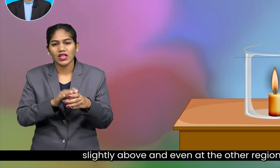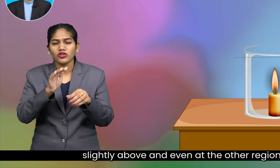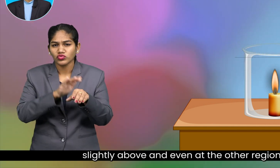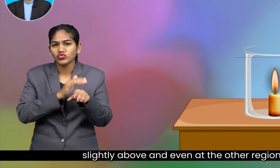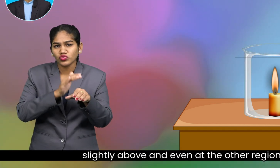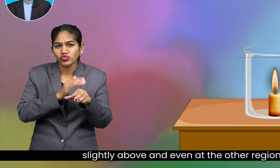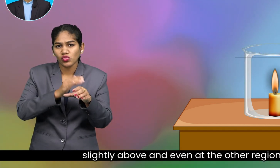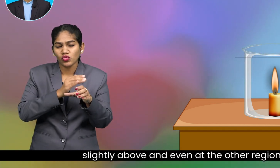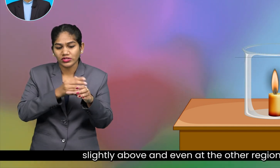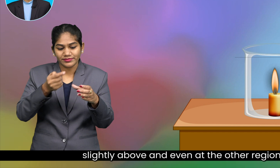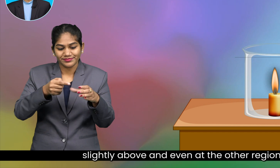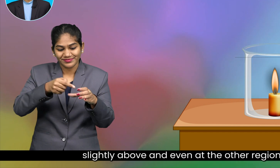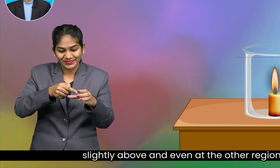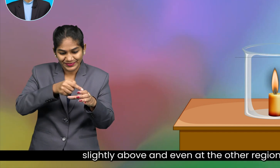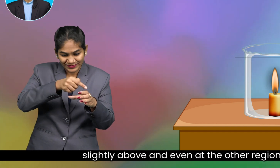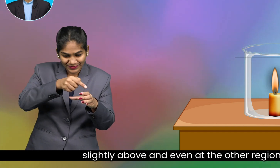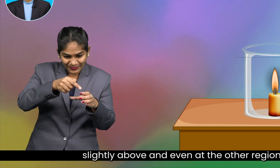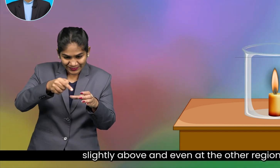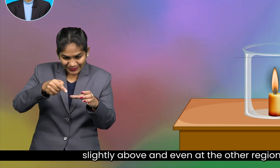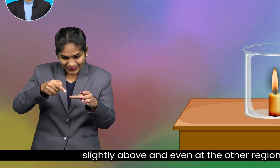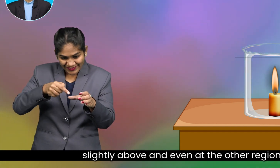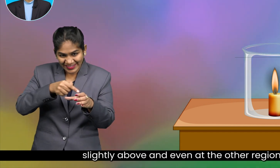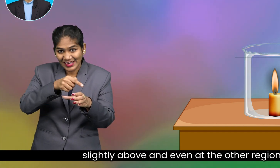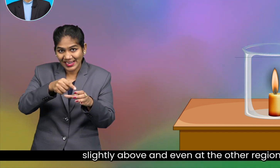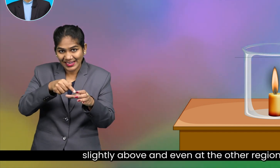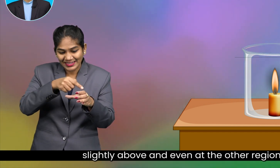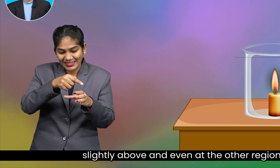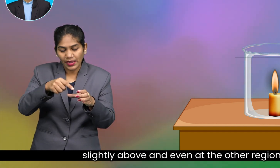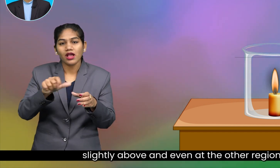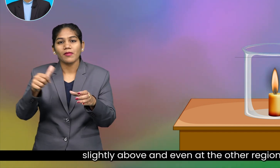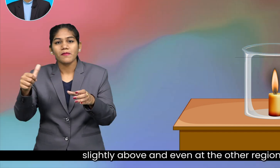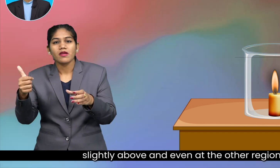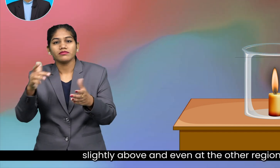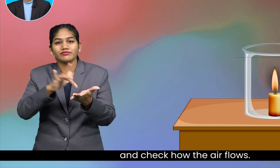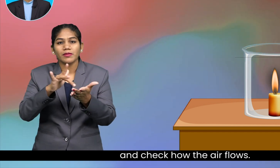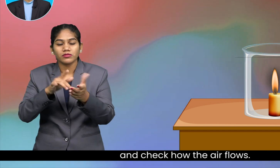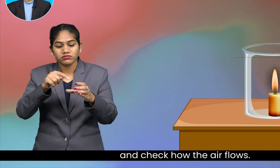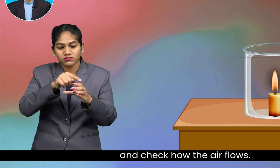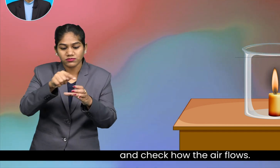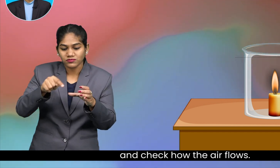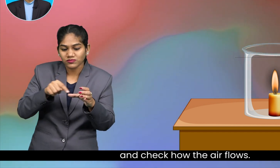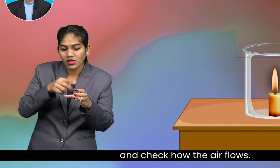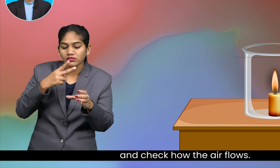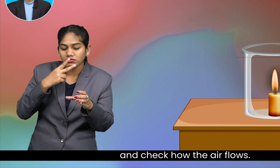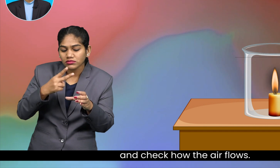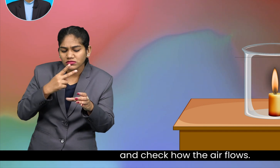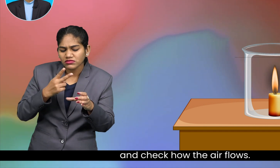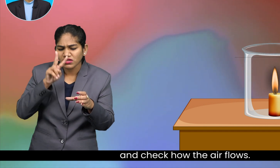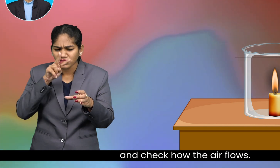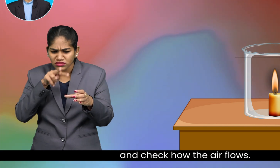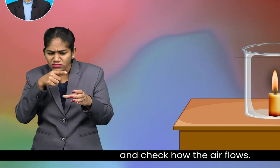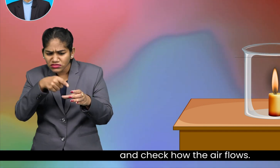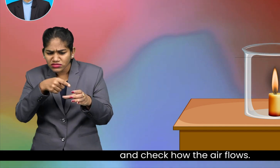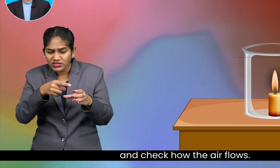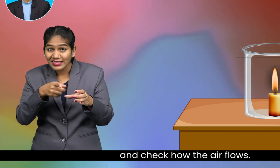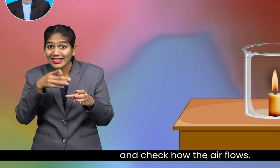slightly above and even at the other regions, and check how